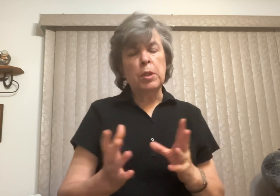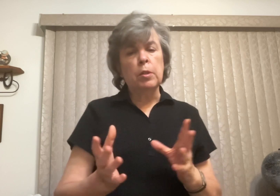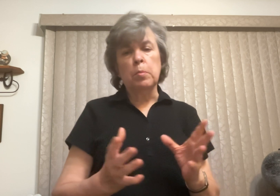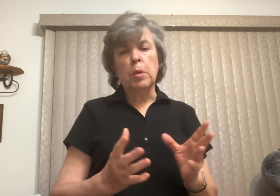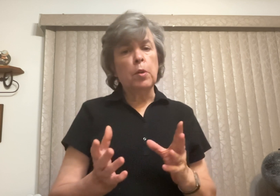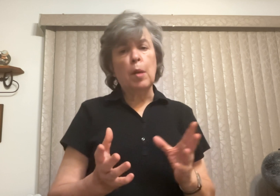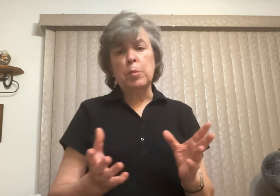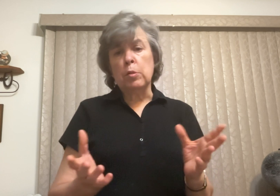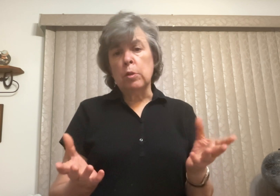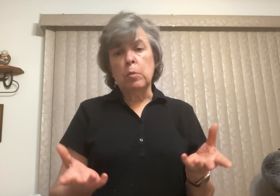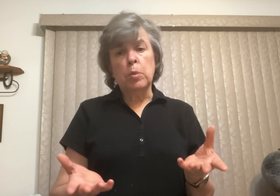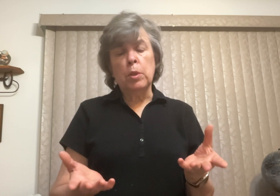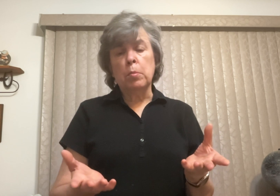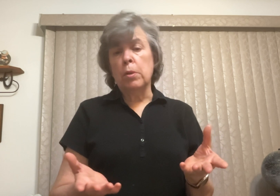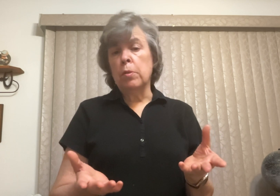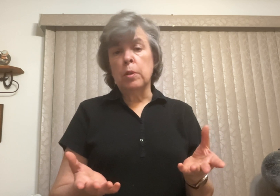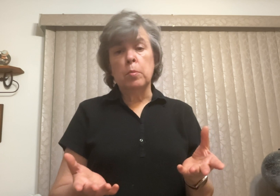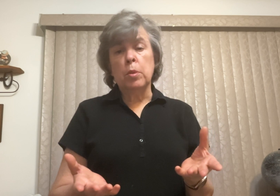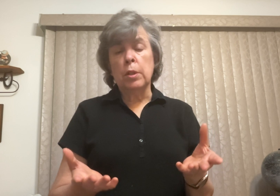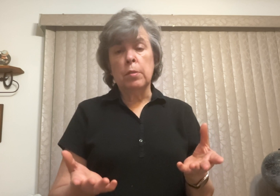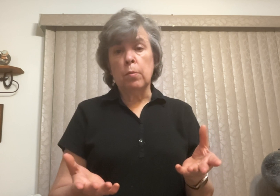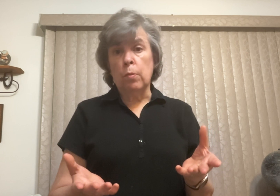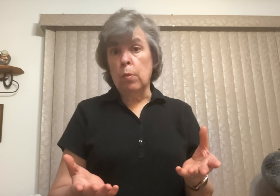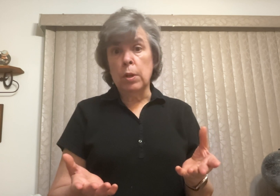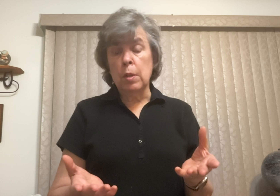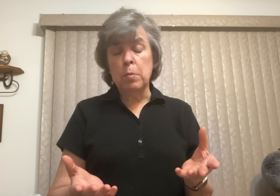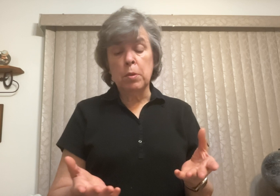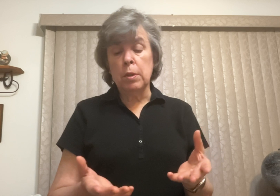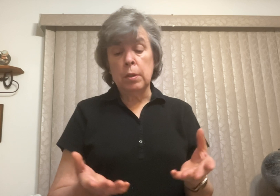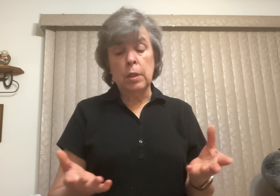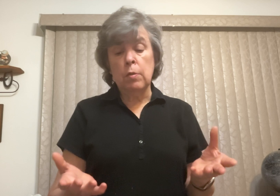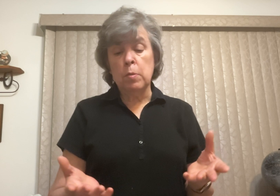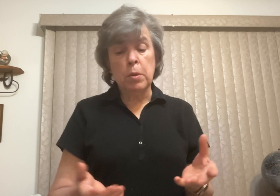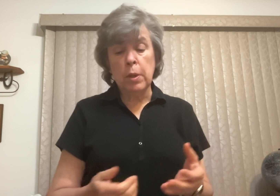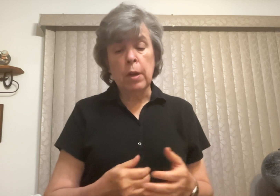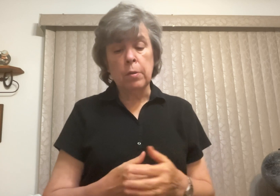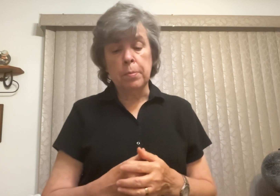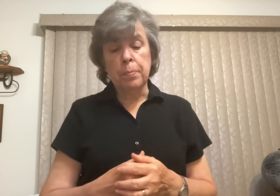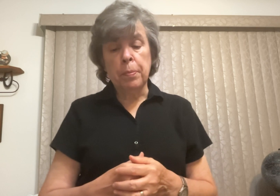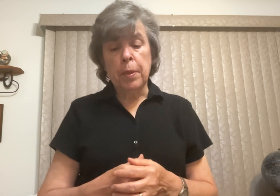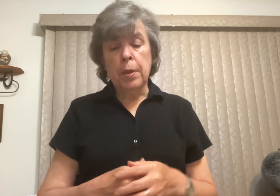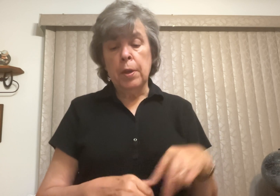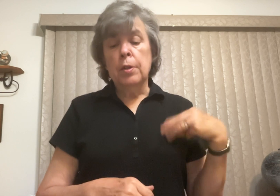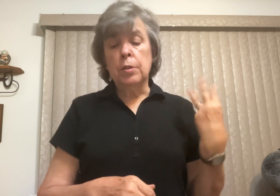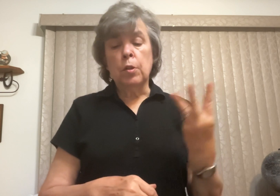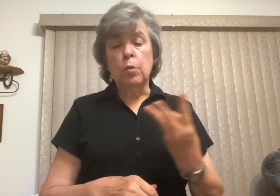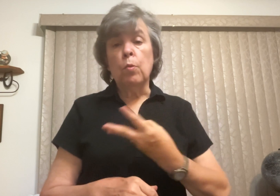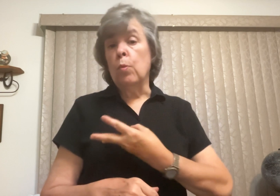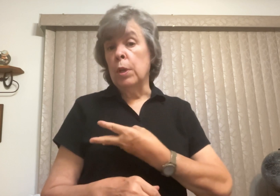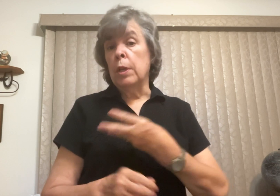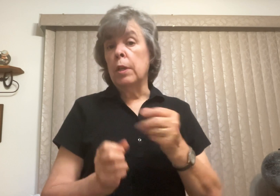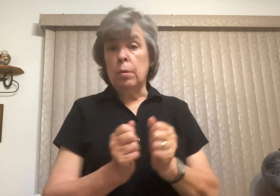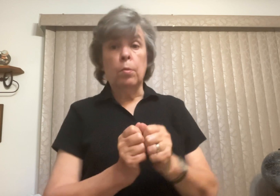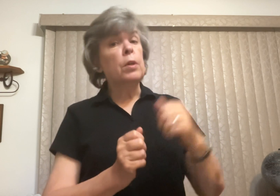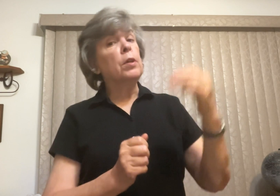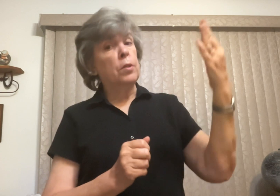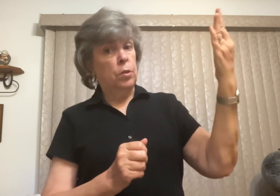are both optional. You can put in both. You can put in one of them or leave them both out. So we with